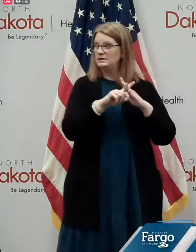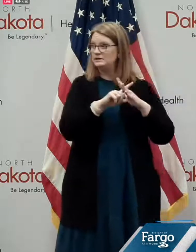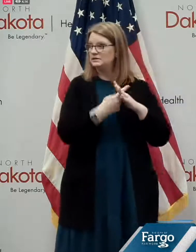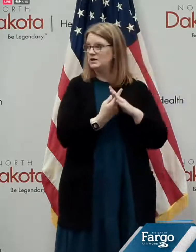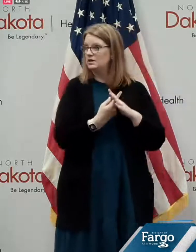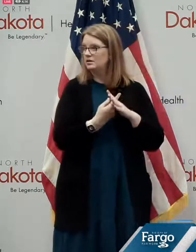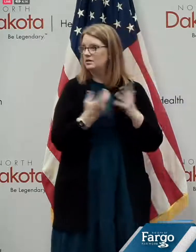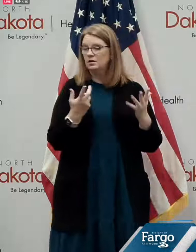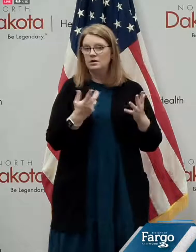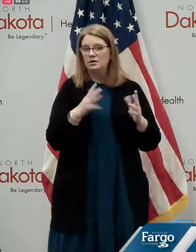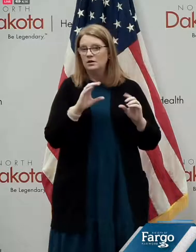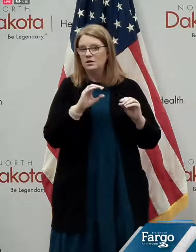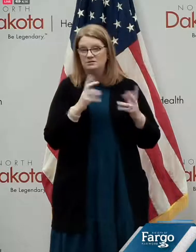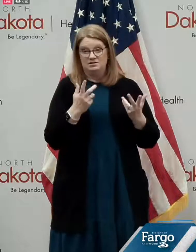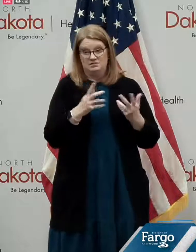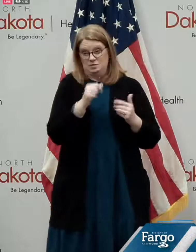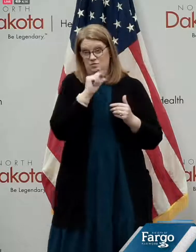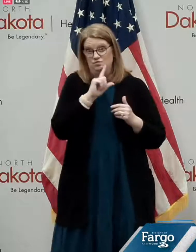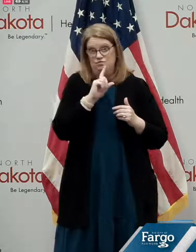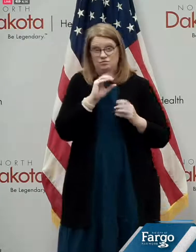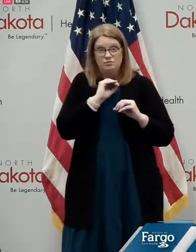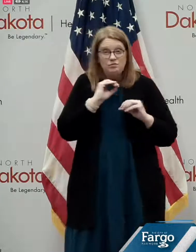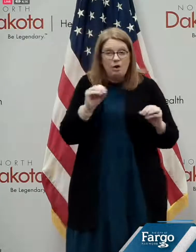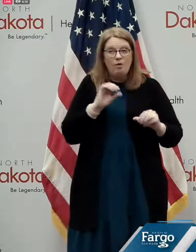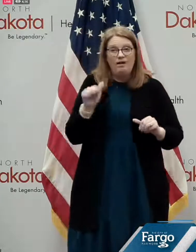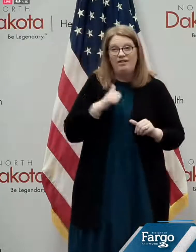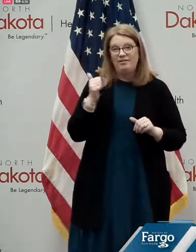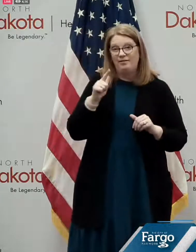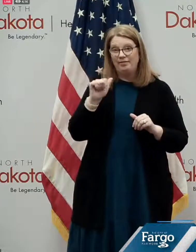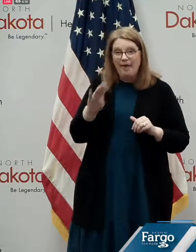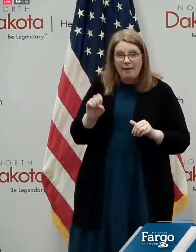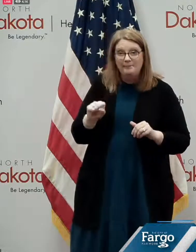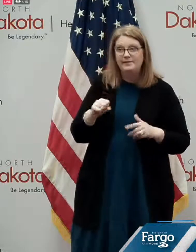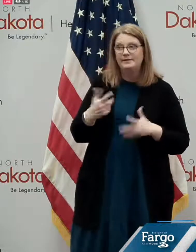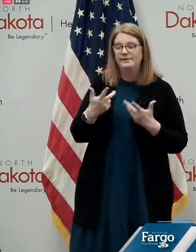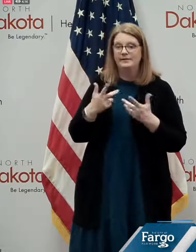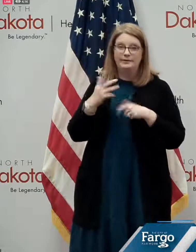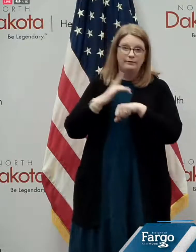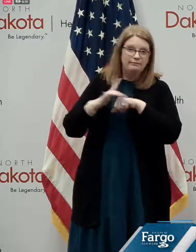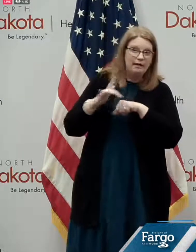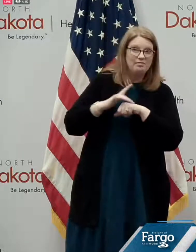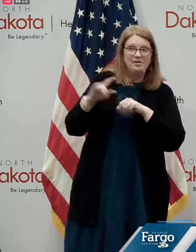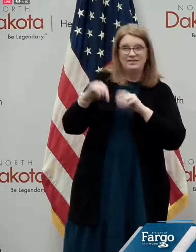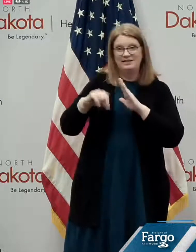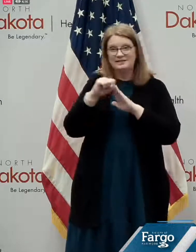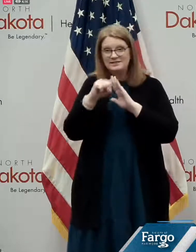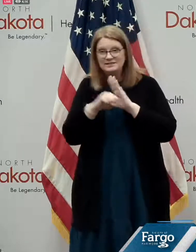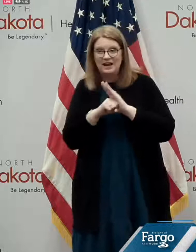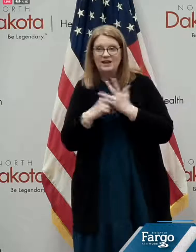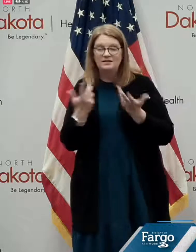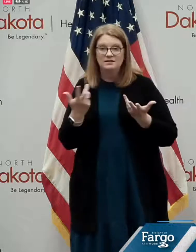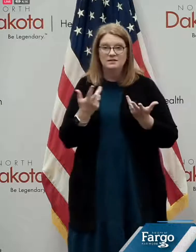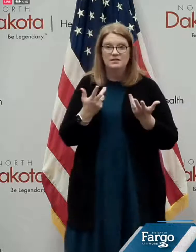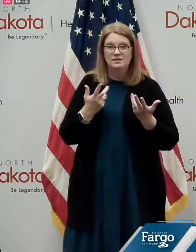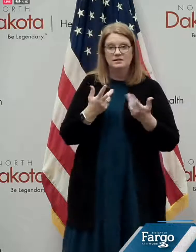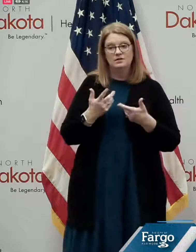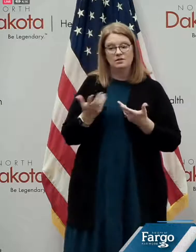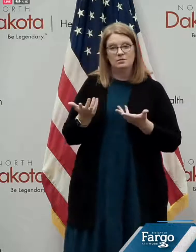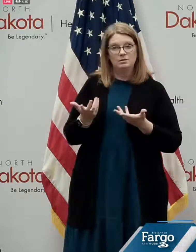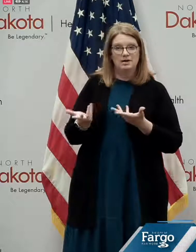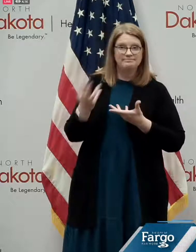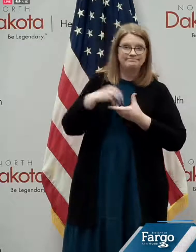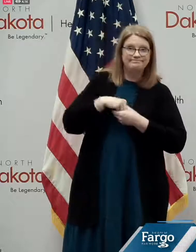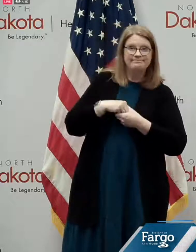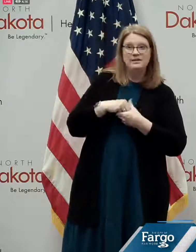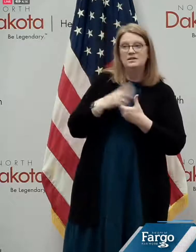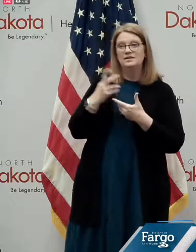no other commercial testing labs that were readily available in the state. state, but we want to bring the private sector on board. We want to bring